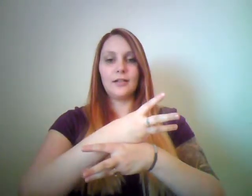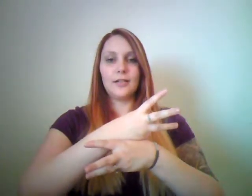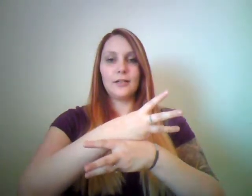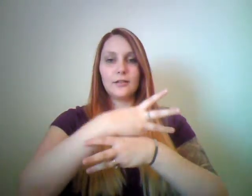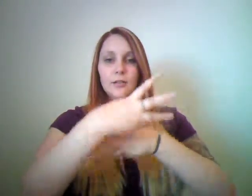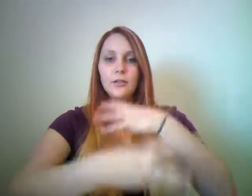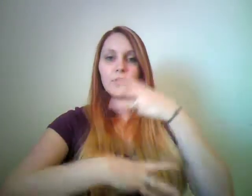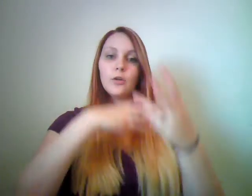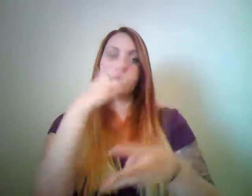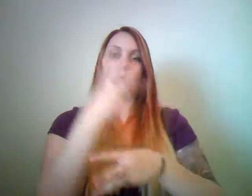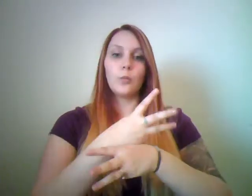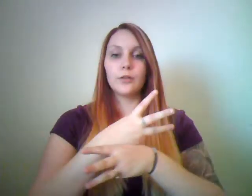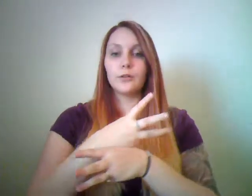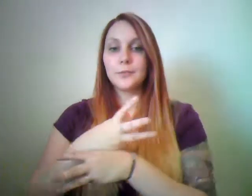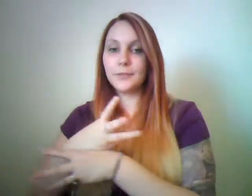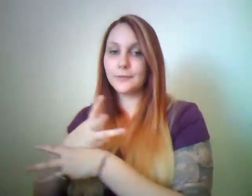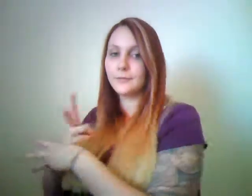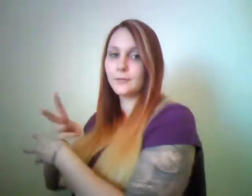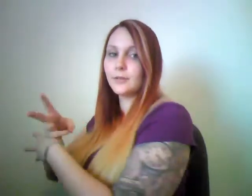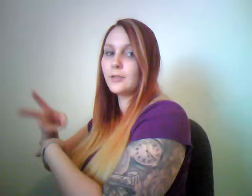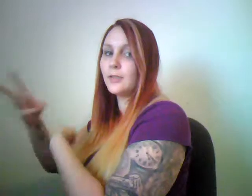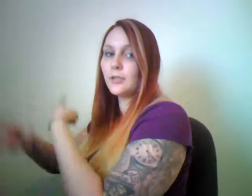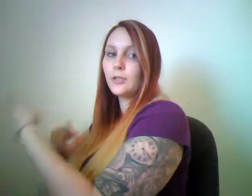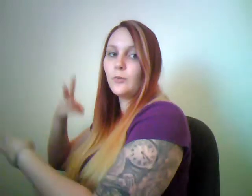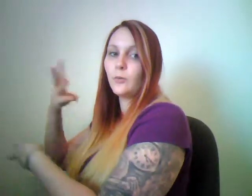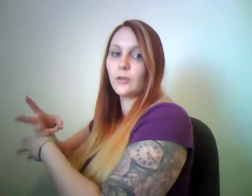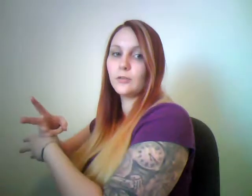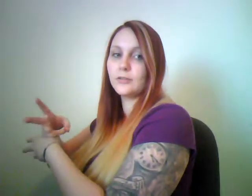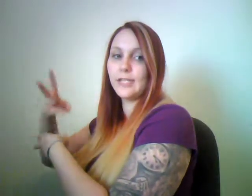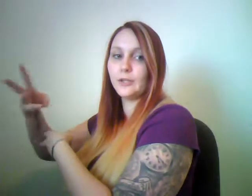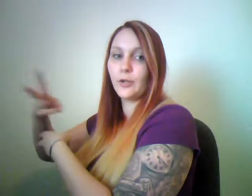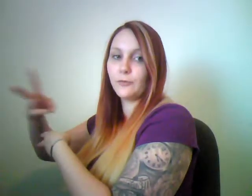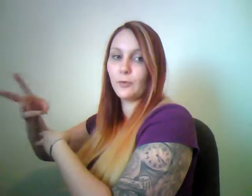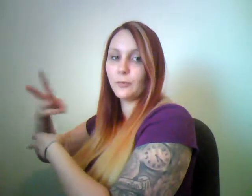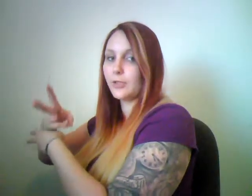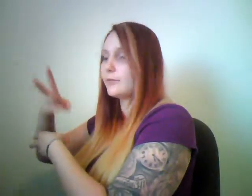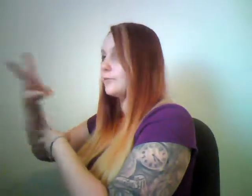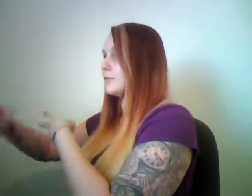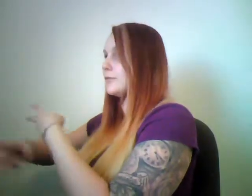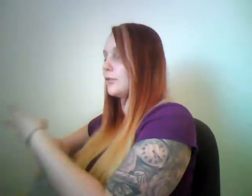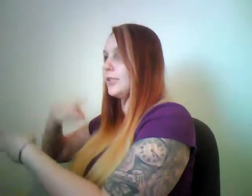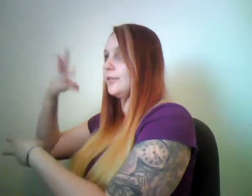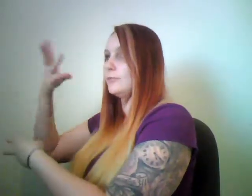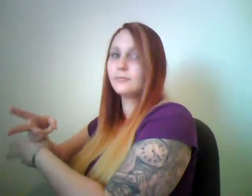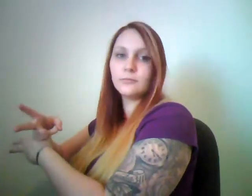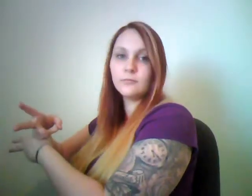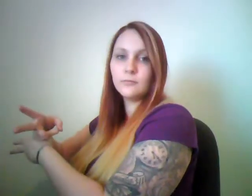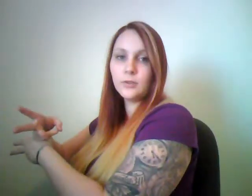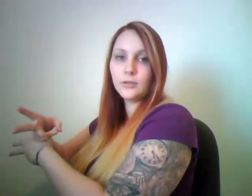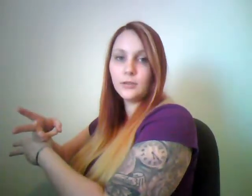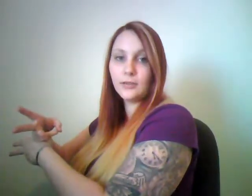there. World. World, yeah, and you go forward. Circle it, land